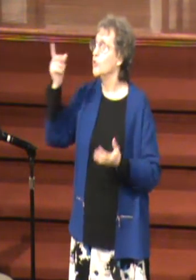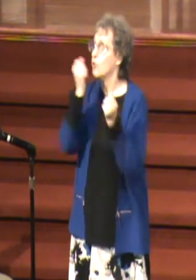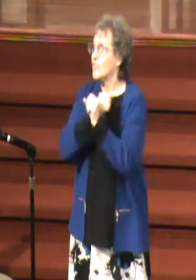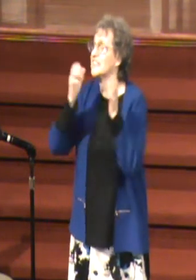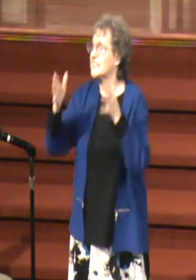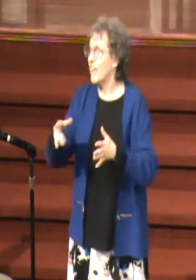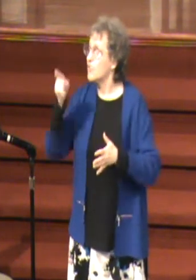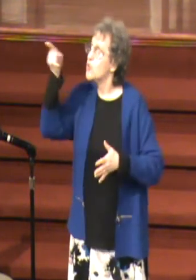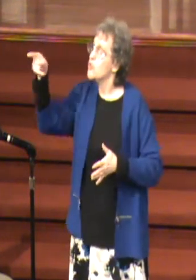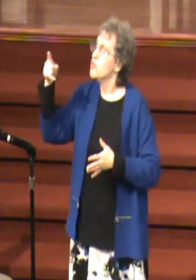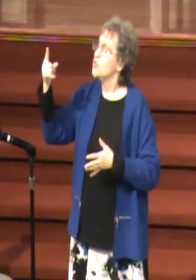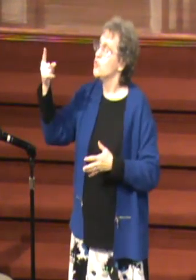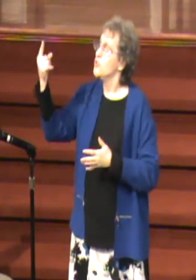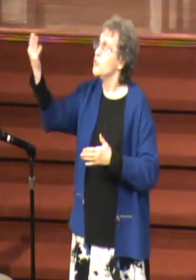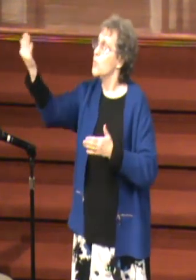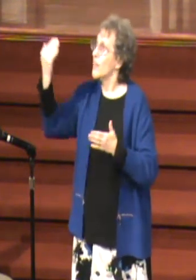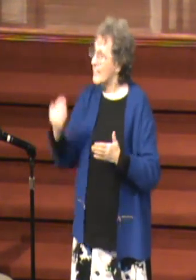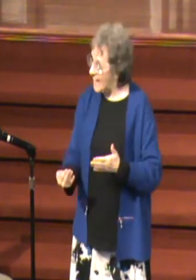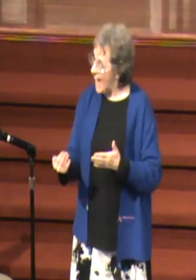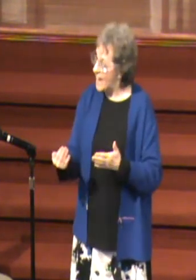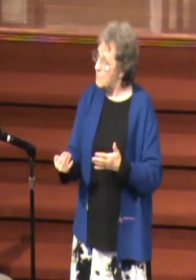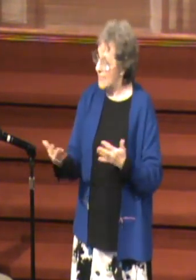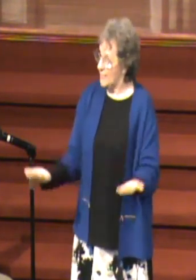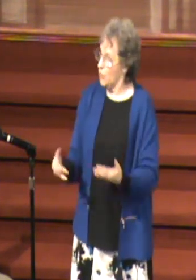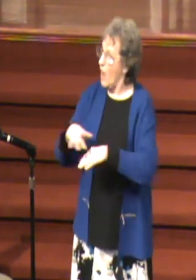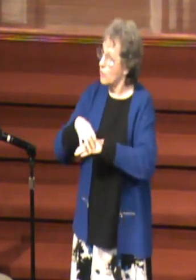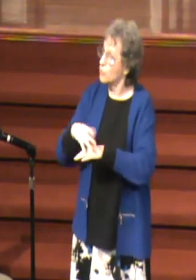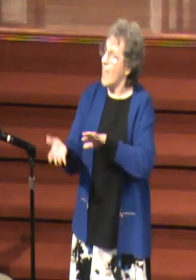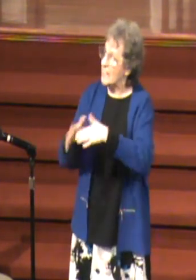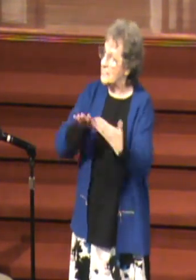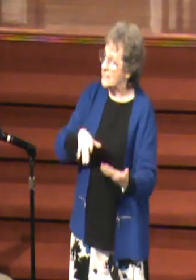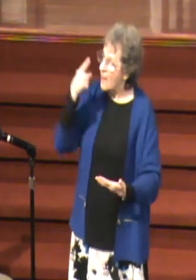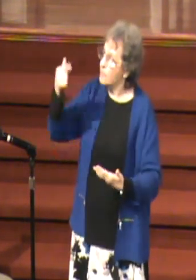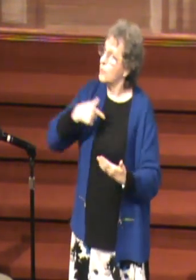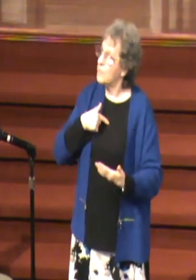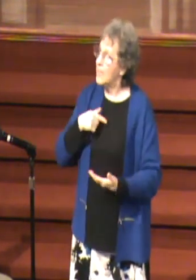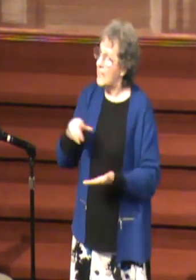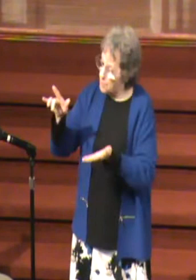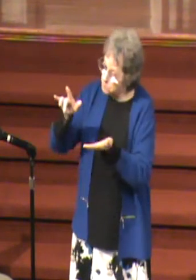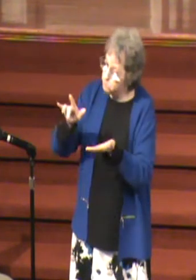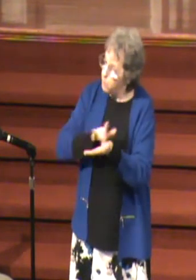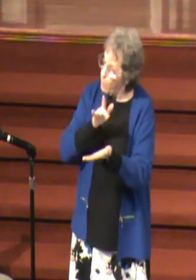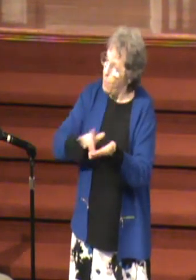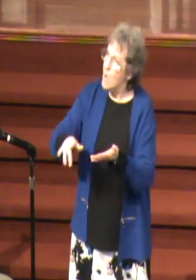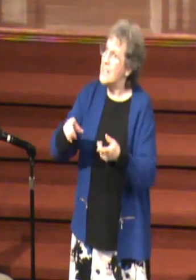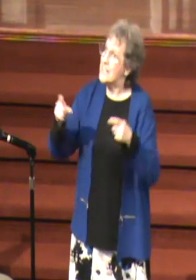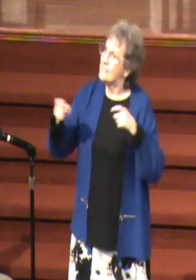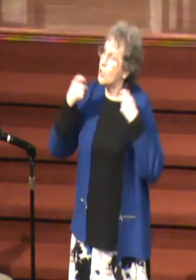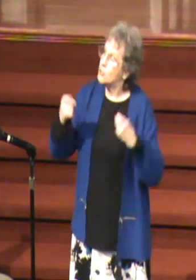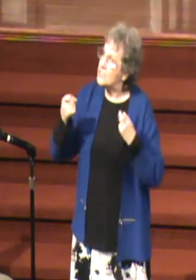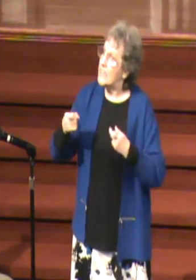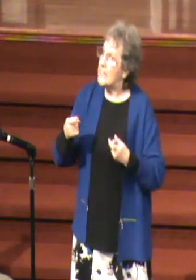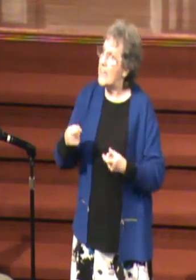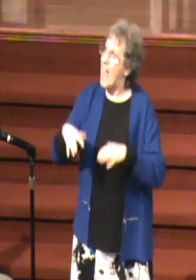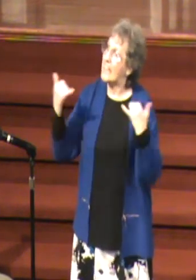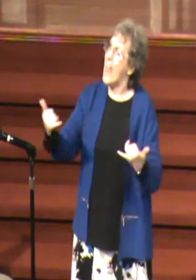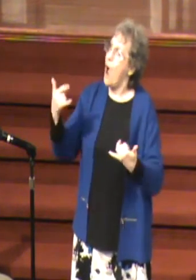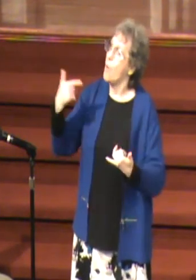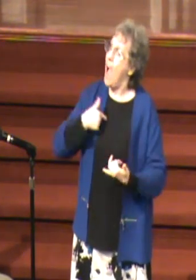you came, you died for me. You came to pay my penalty for sin. I right now trust you as my